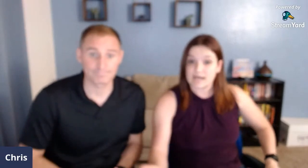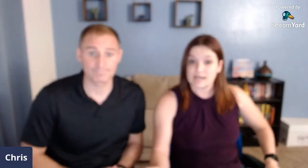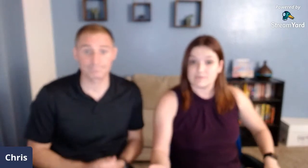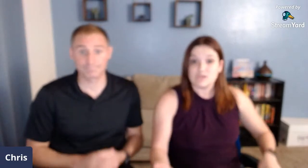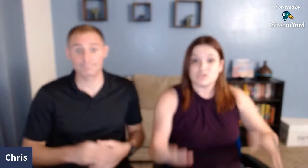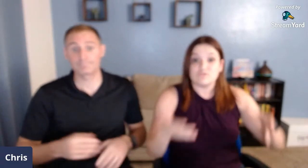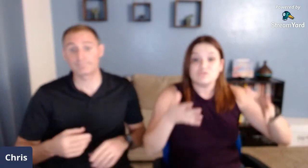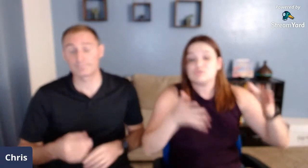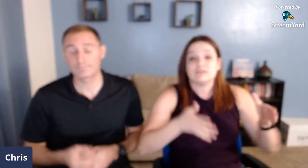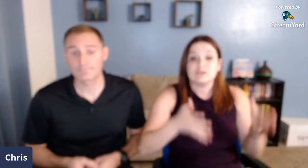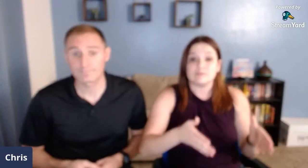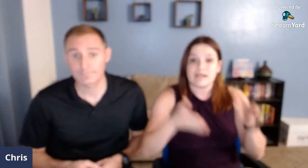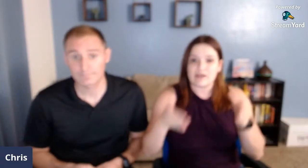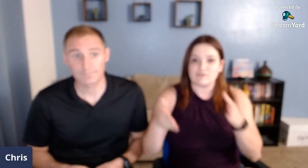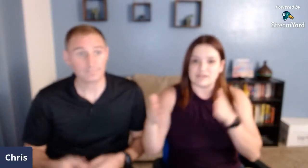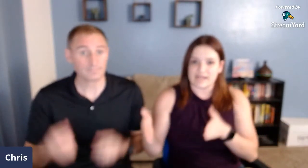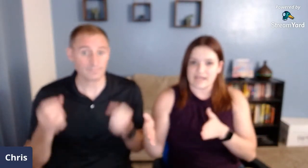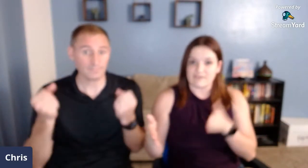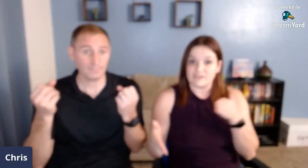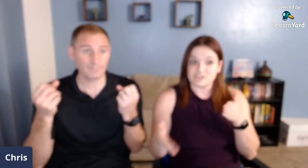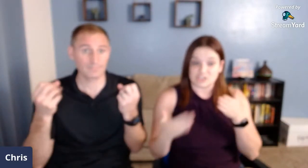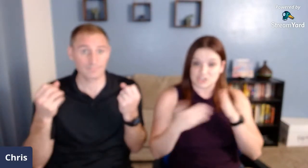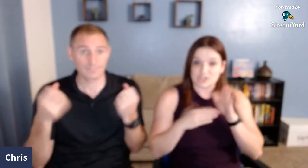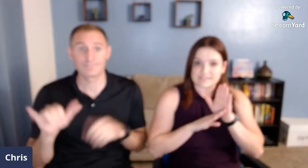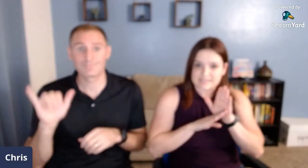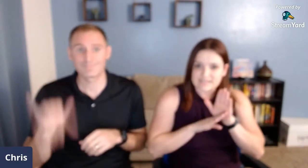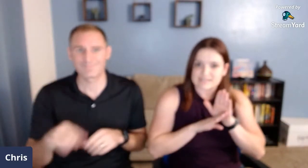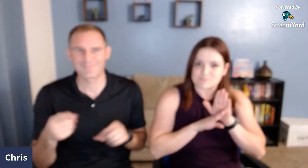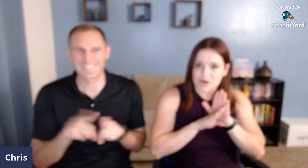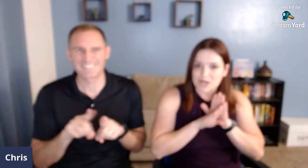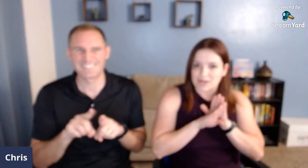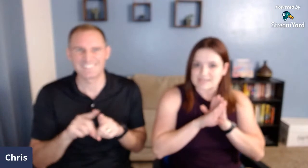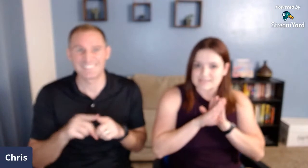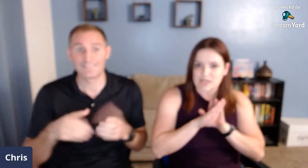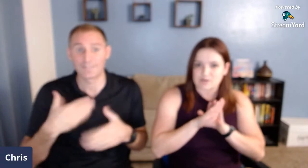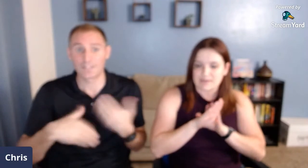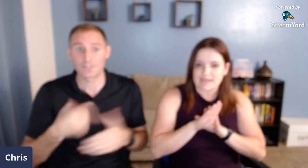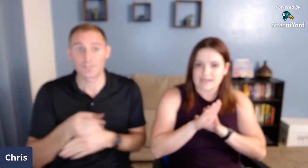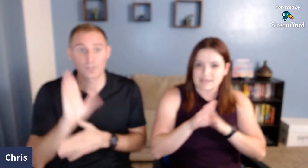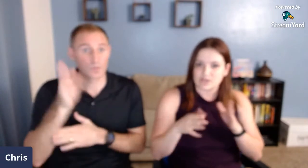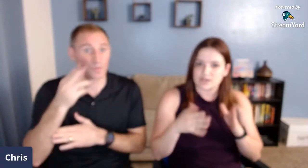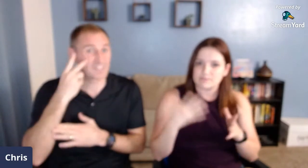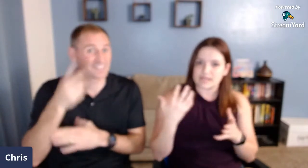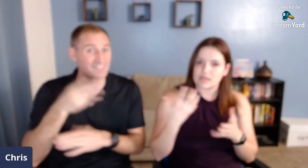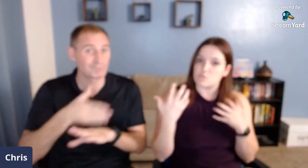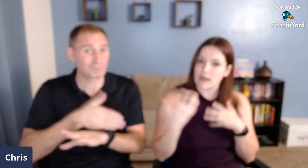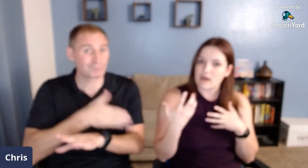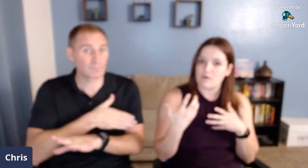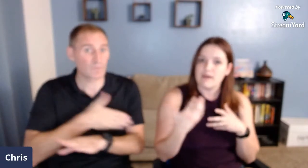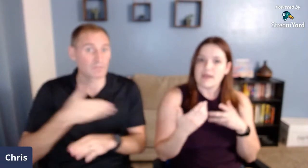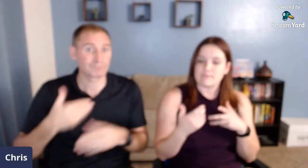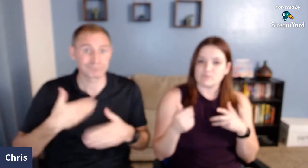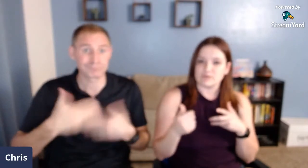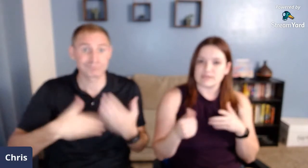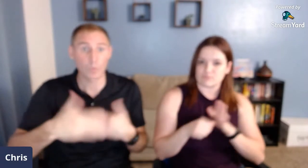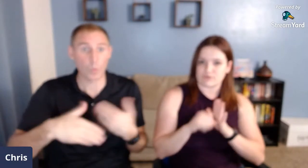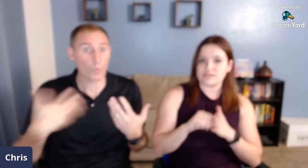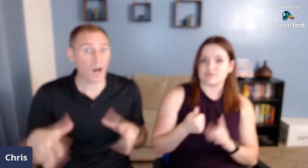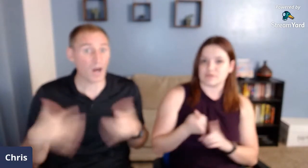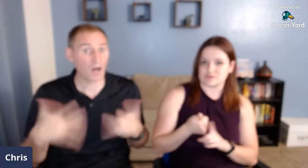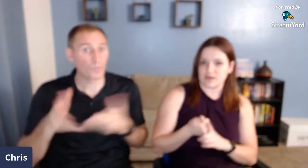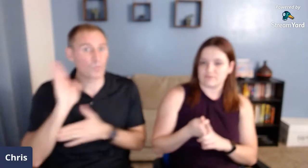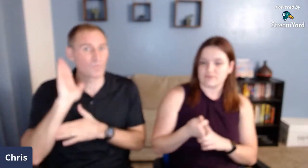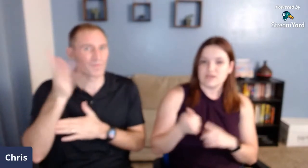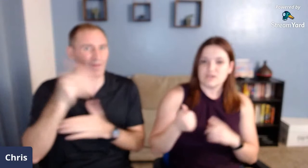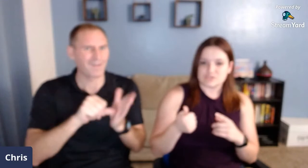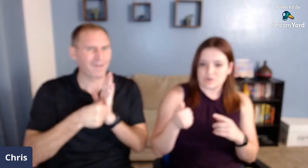takes time. So if you do a little bit every day, eventually you're going to see this progress that you're making and you're going to be like, wow, and be really impressed